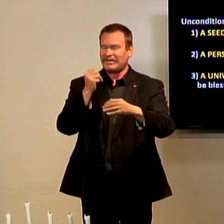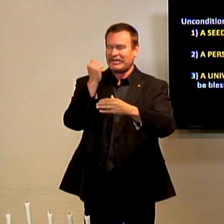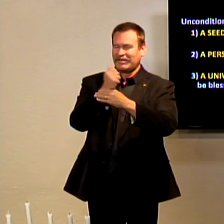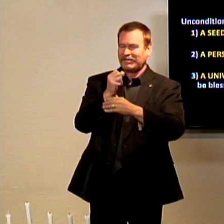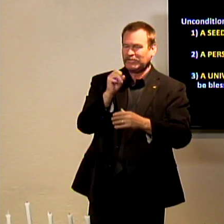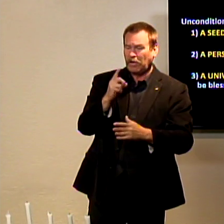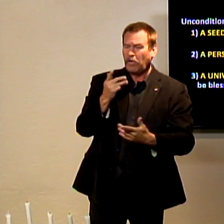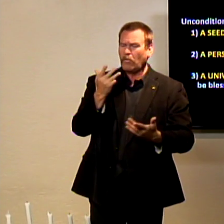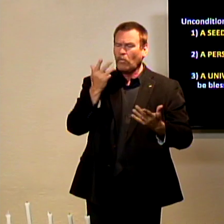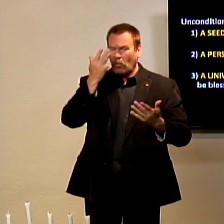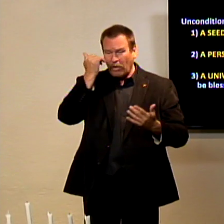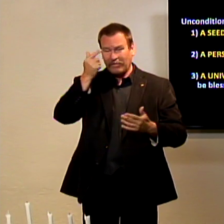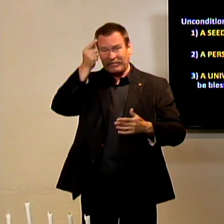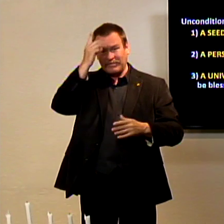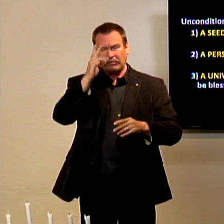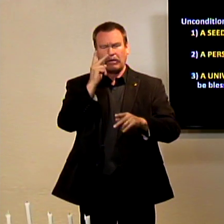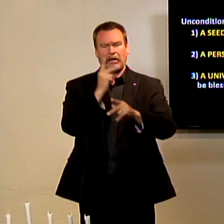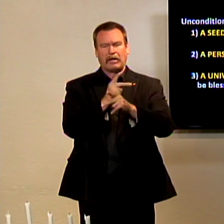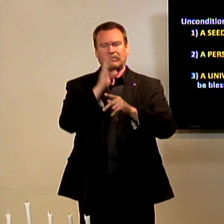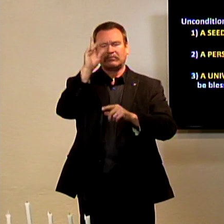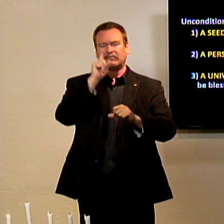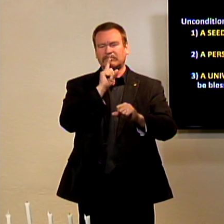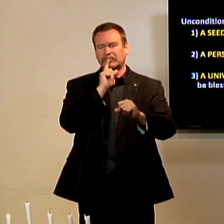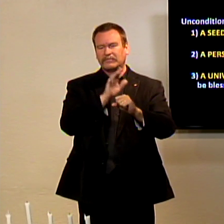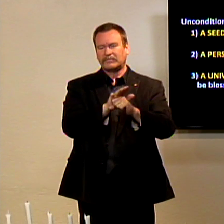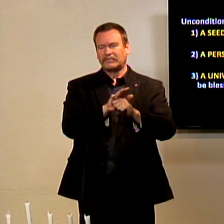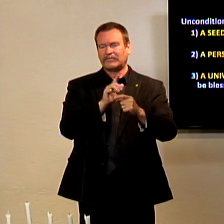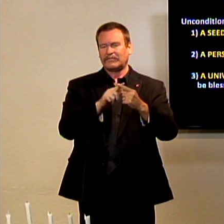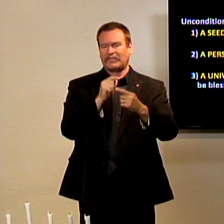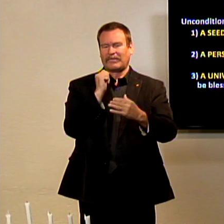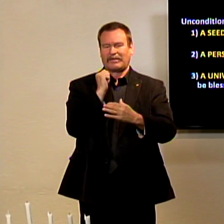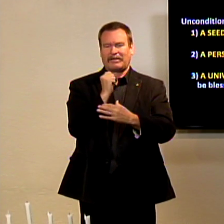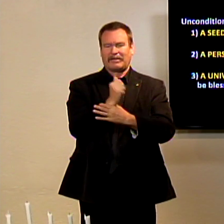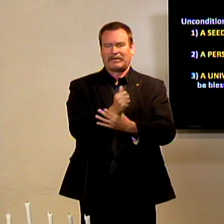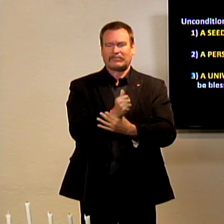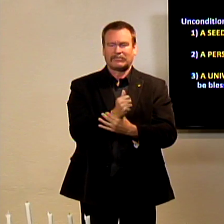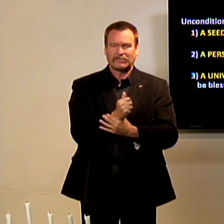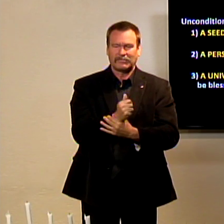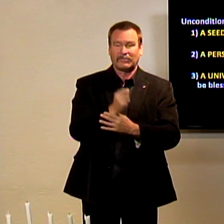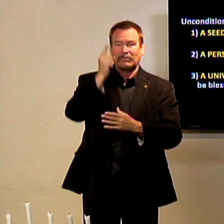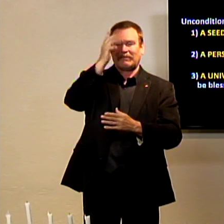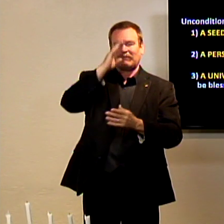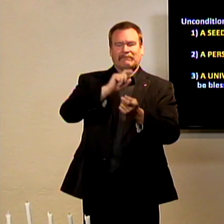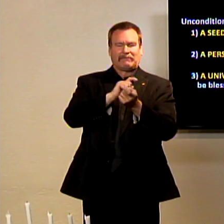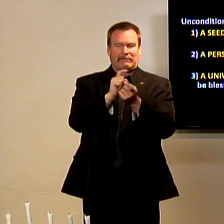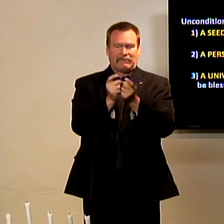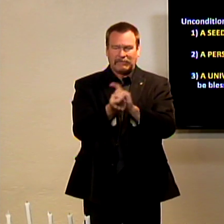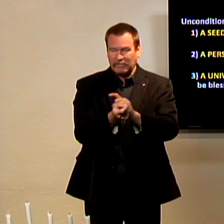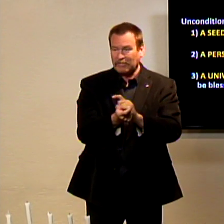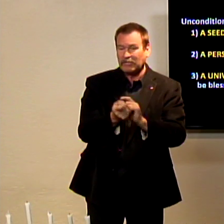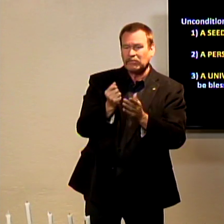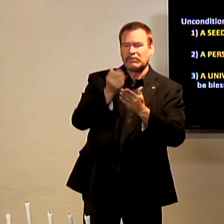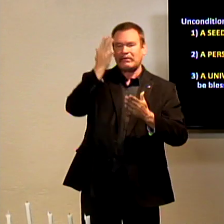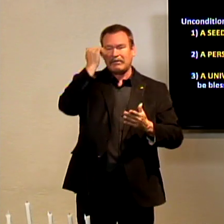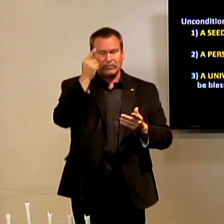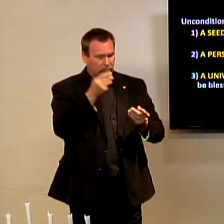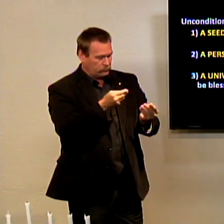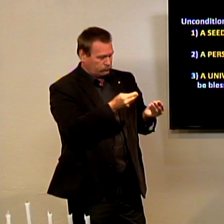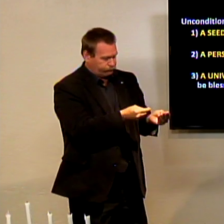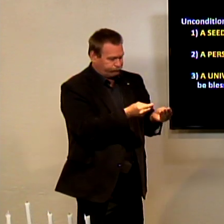world. So all of these people were able to be part of Abraham's covenant, Abraham's blessing.